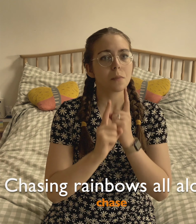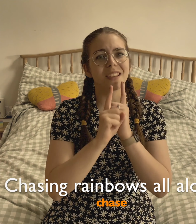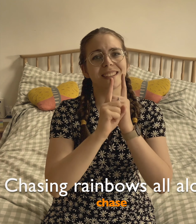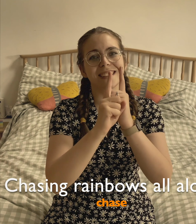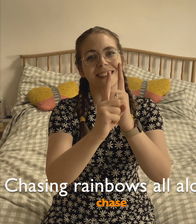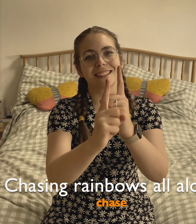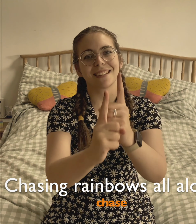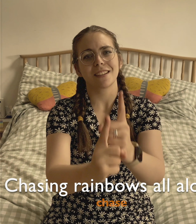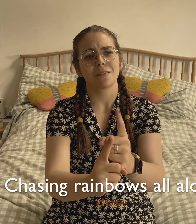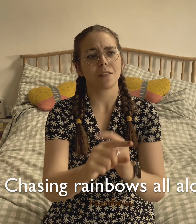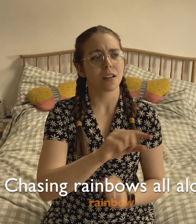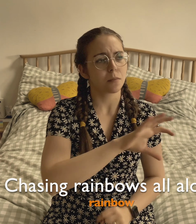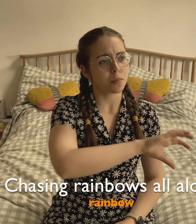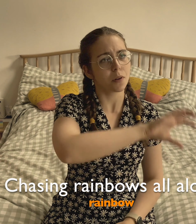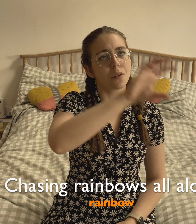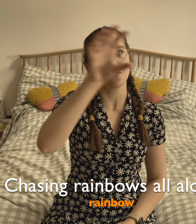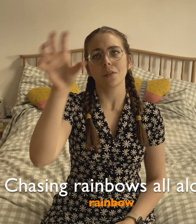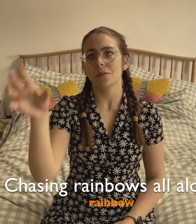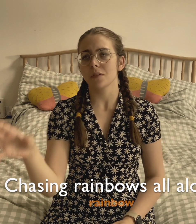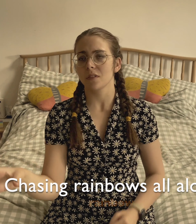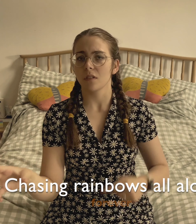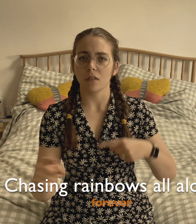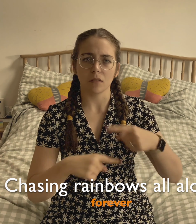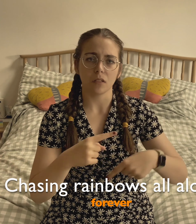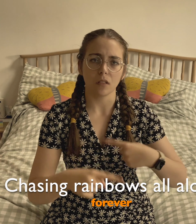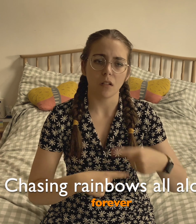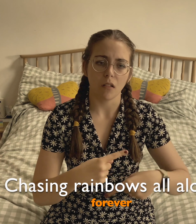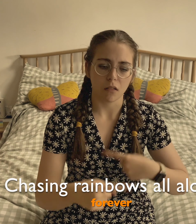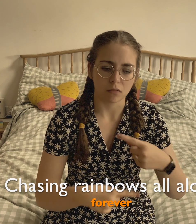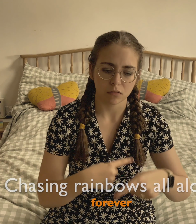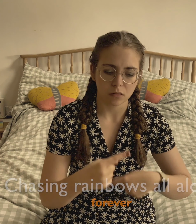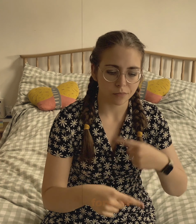Been chasing rainbows all alone.